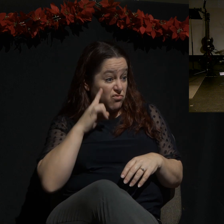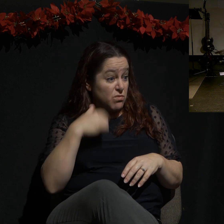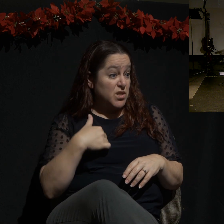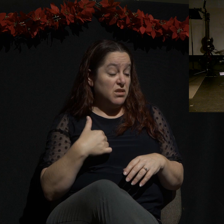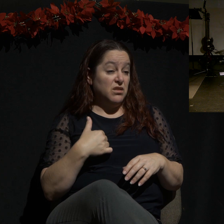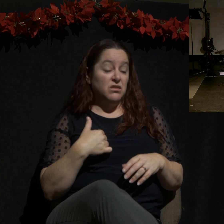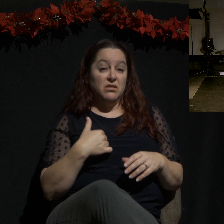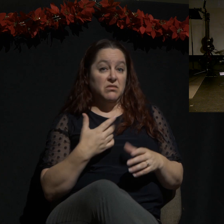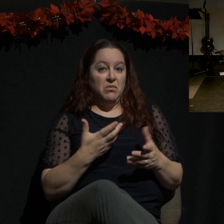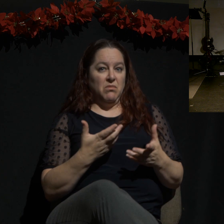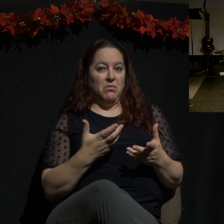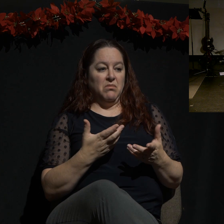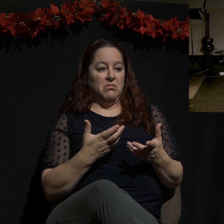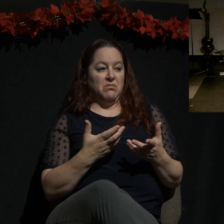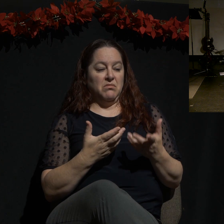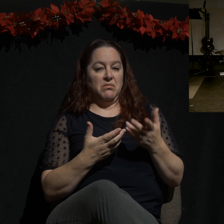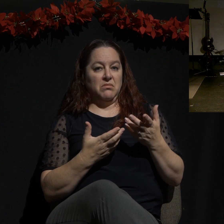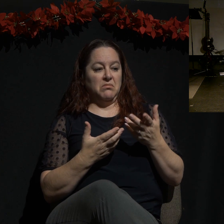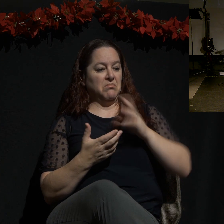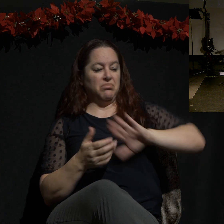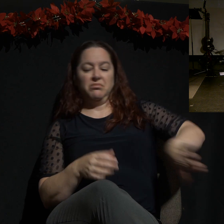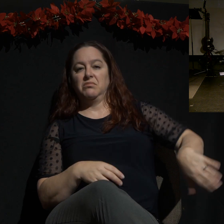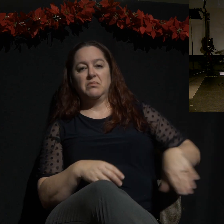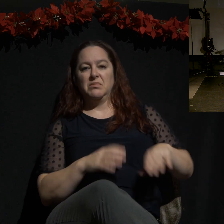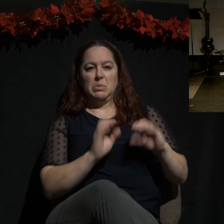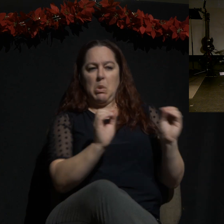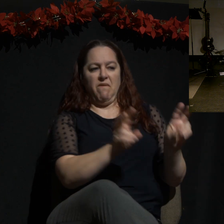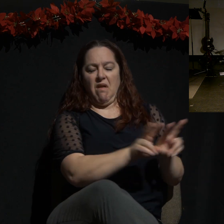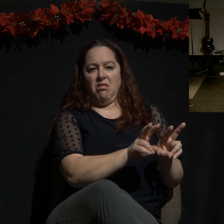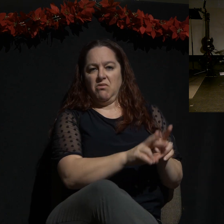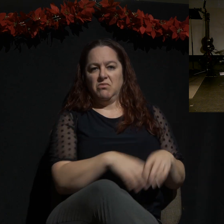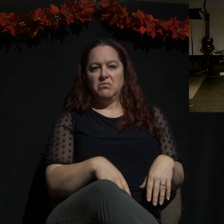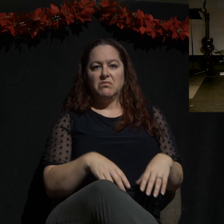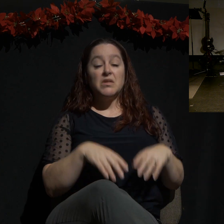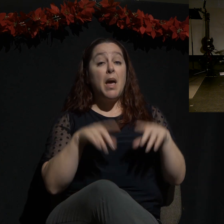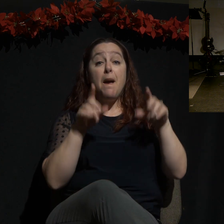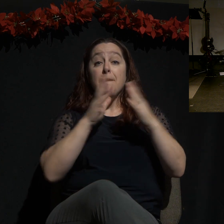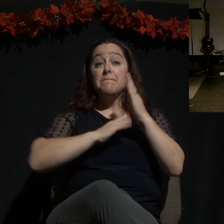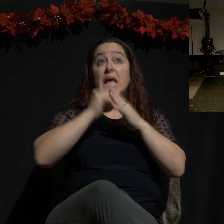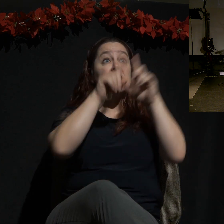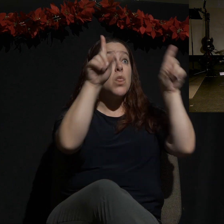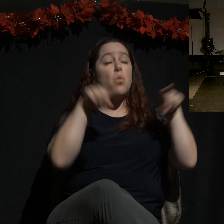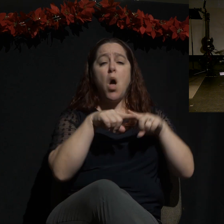me, then I saw no value in it. I didn't hang paintings